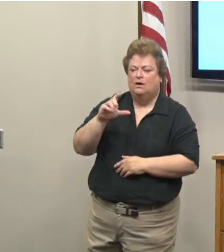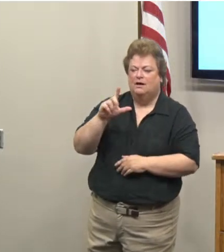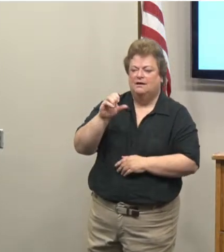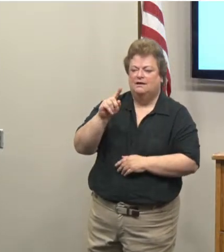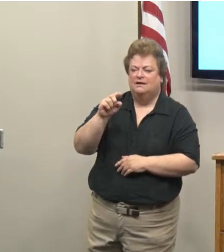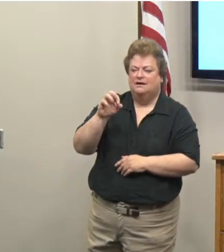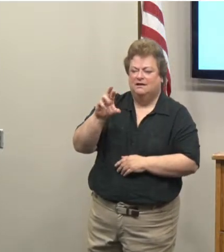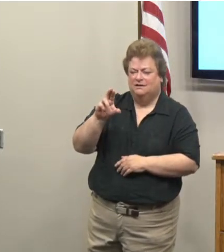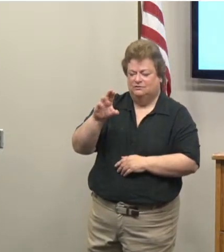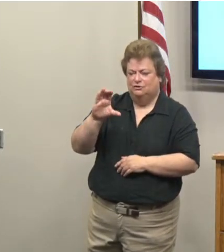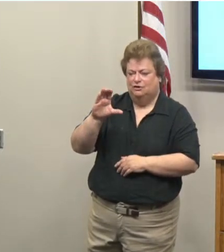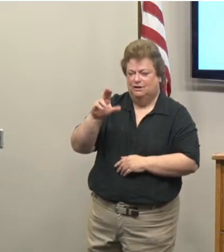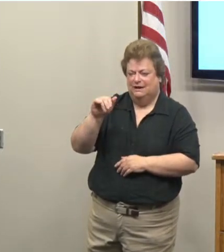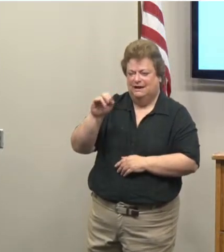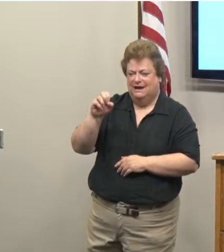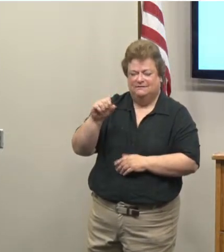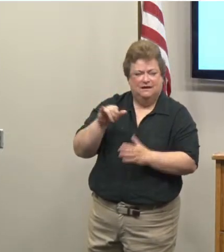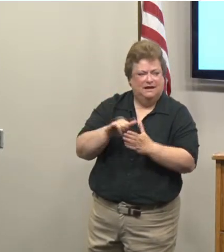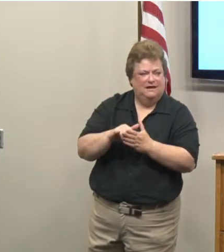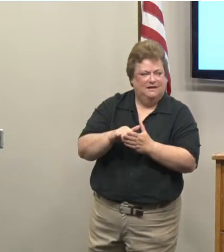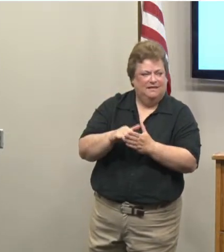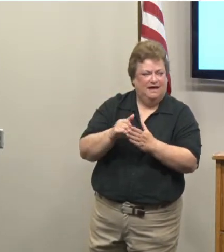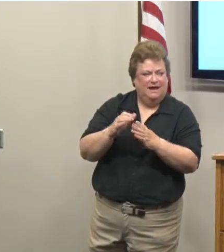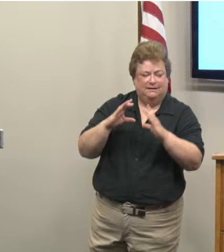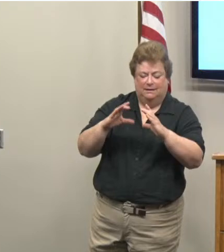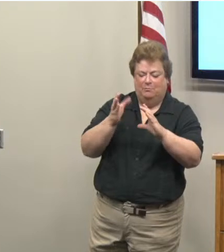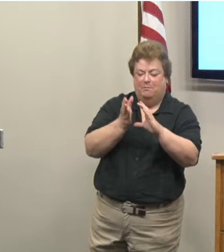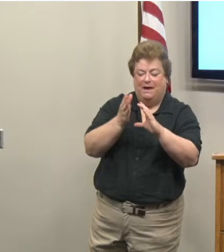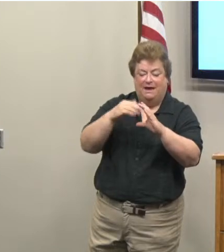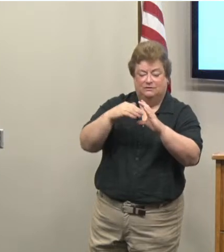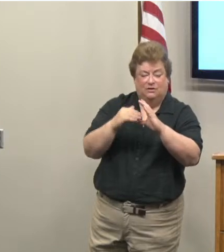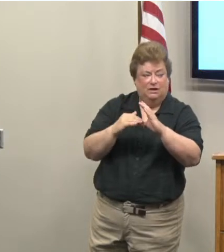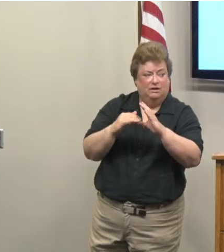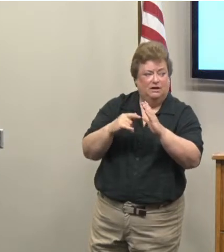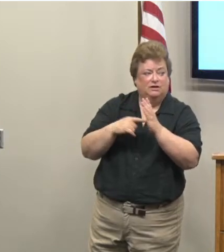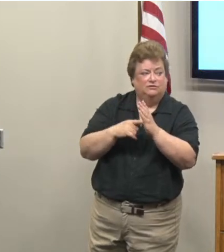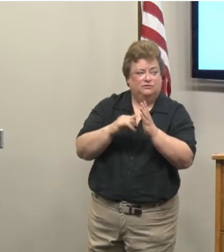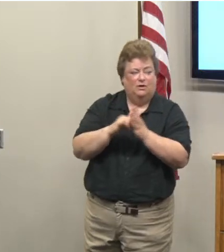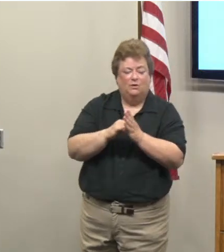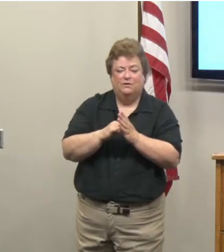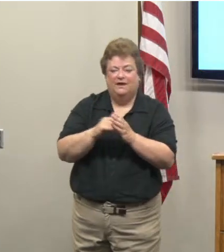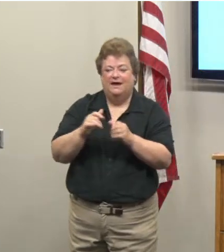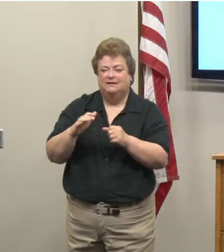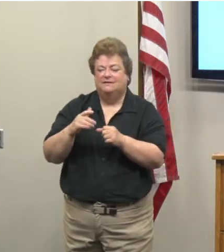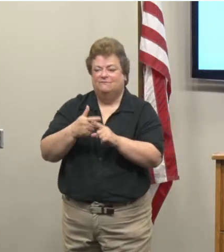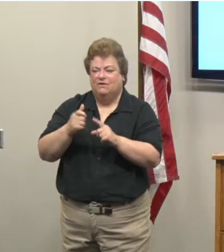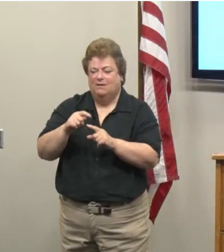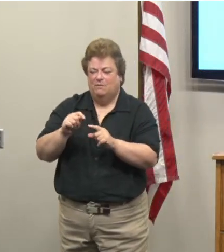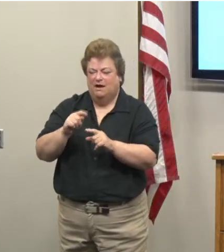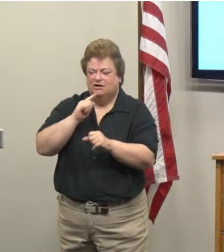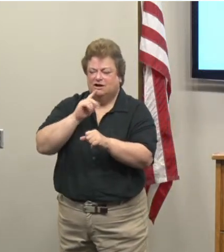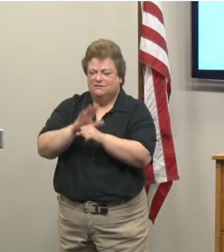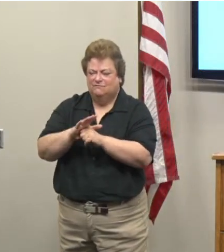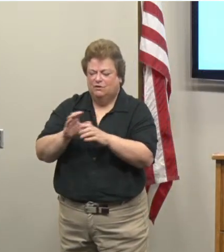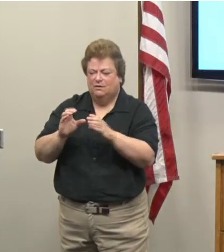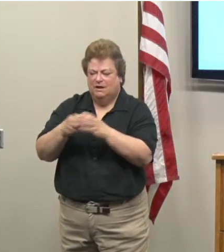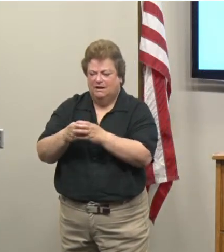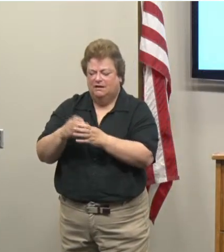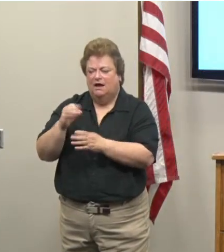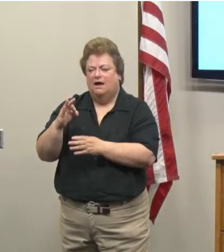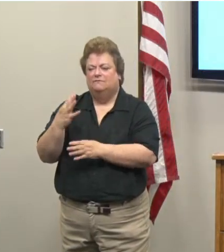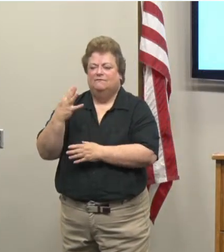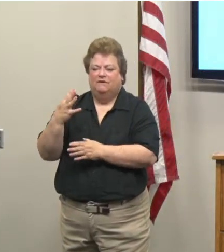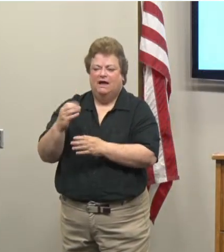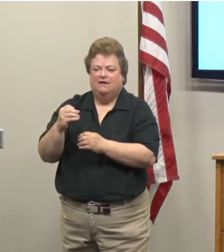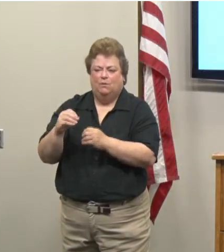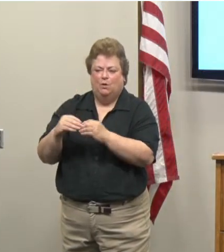cases. This pie chart shows that 45% of all cases are part of a confirmed cluster of 5 or more